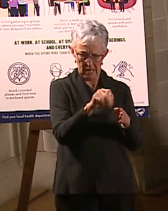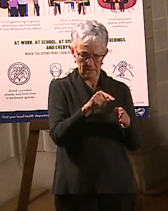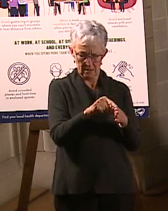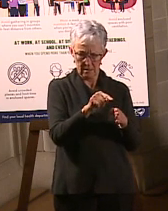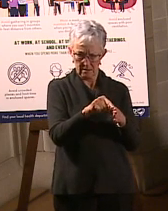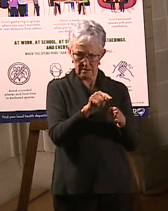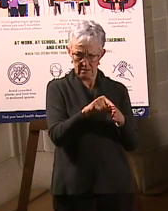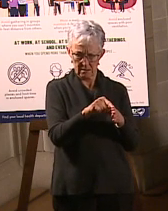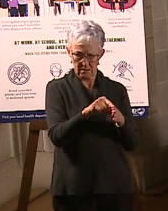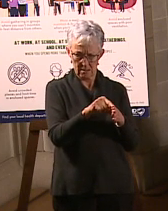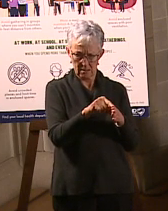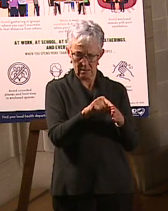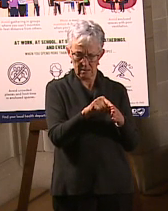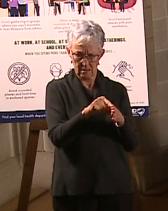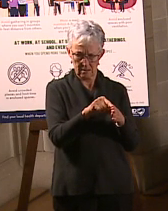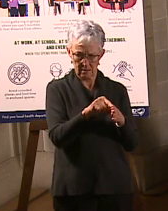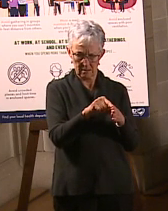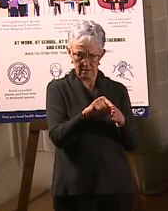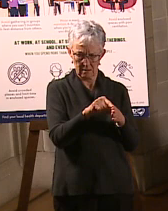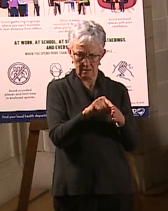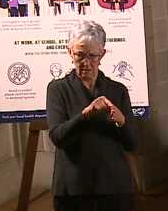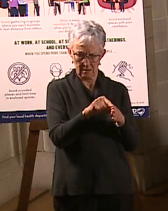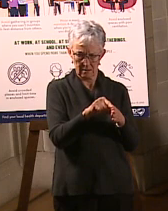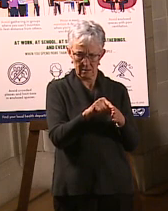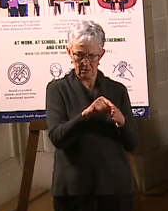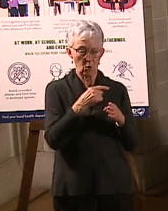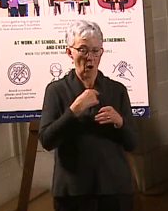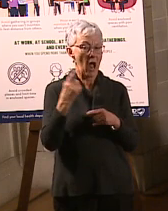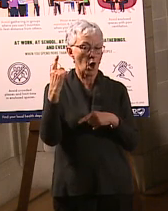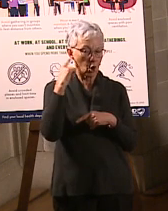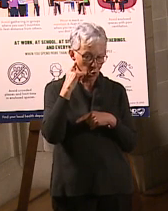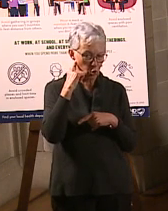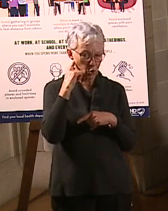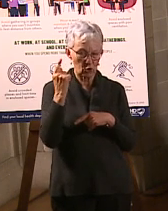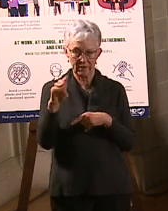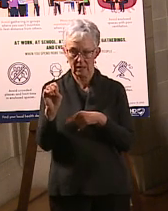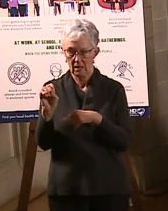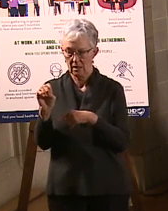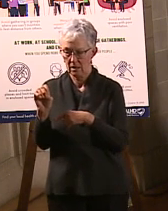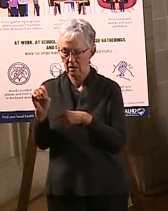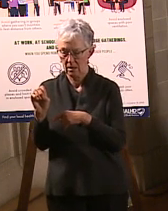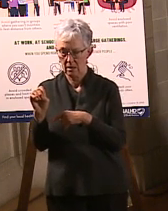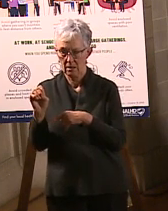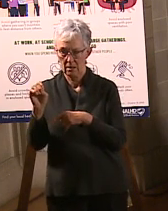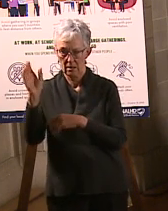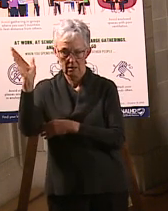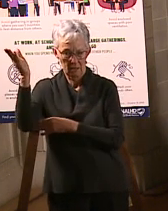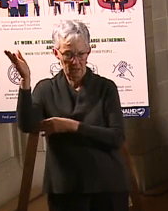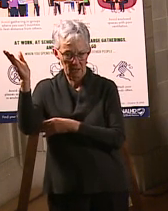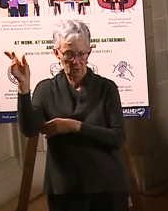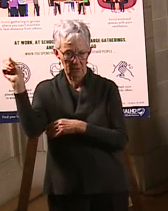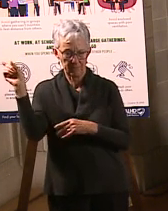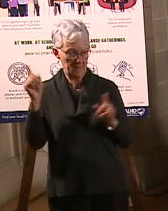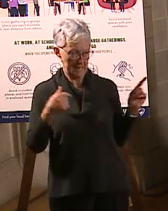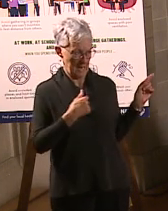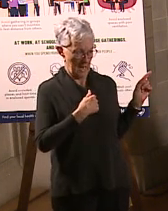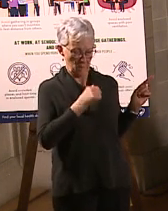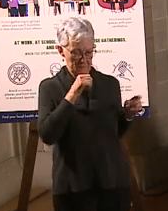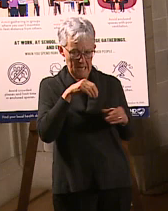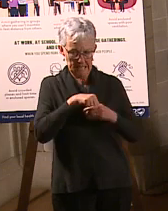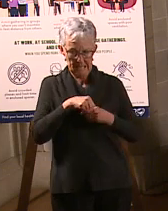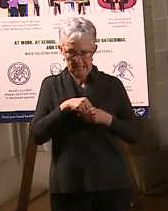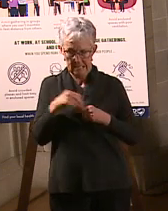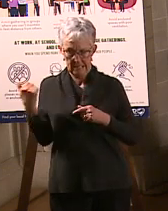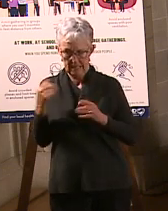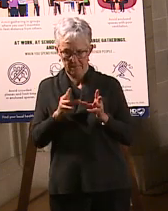yes. I listened to a recording of the hearing, but I wasn't there, so I'm not. Yeah, I wasn't there at the hearing either. I will